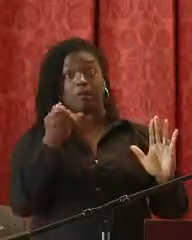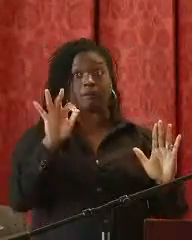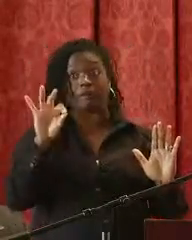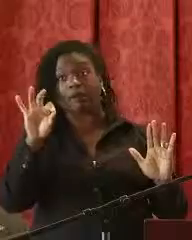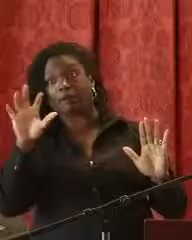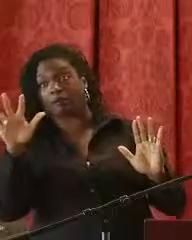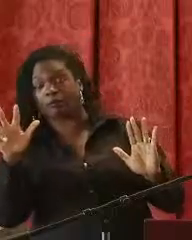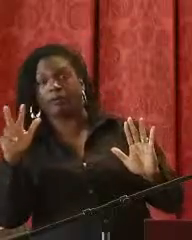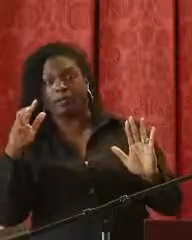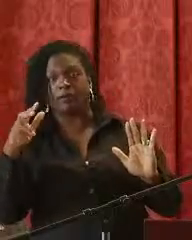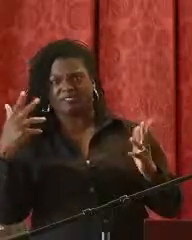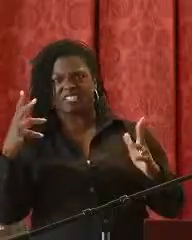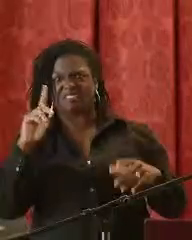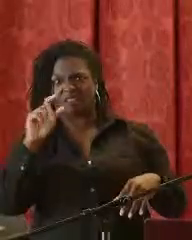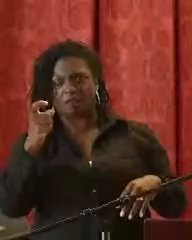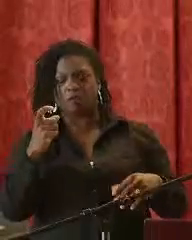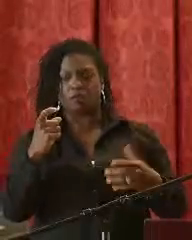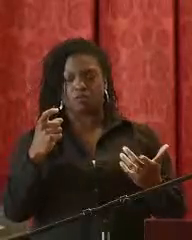David?